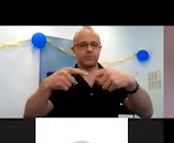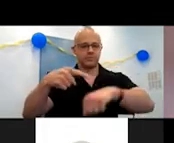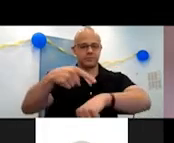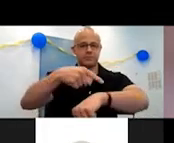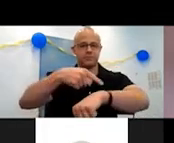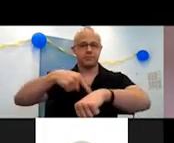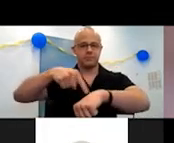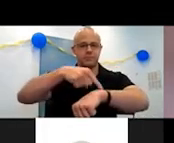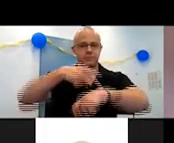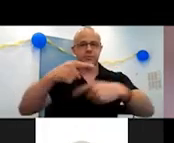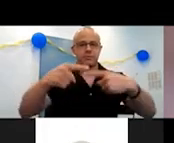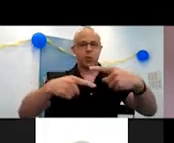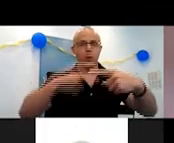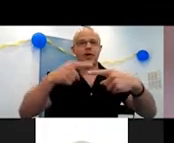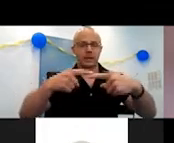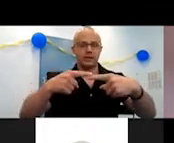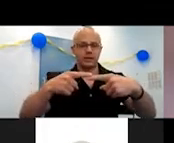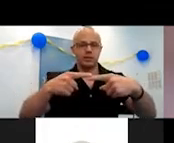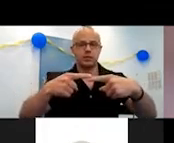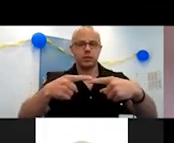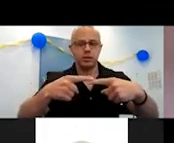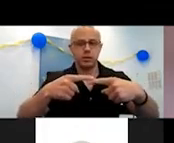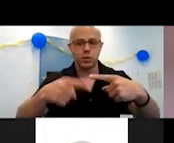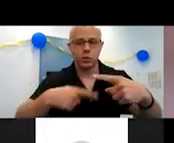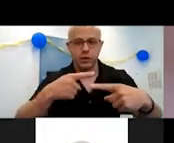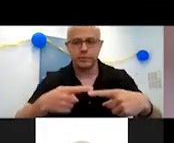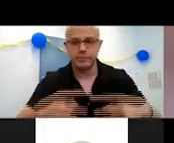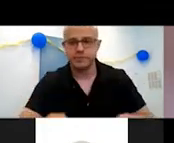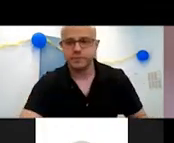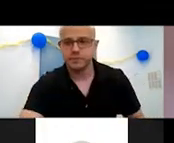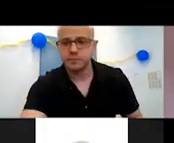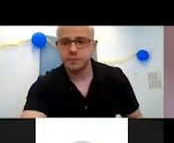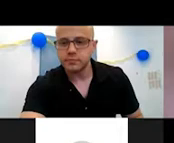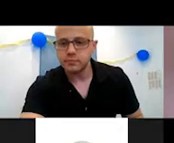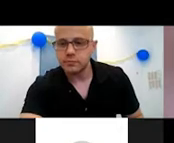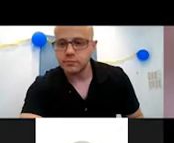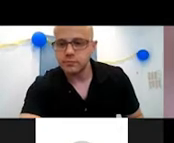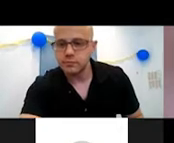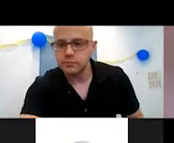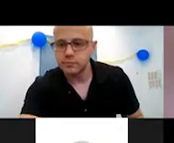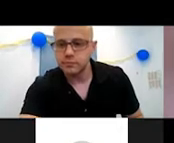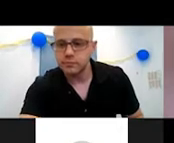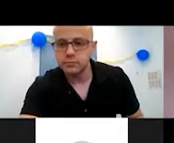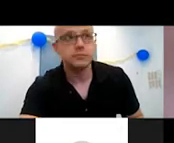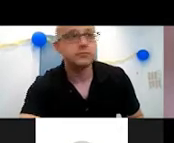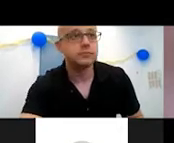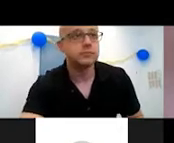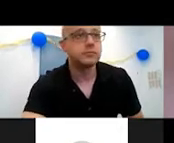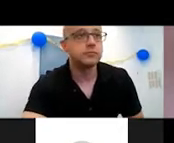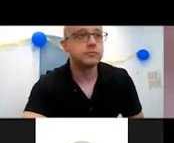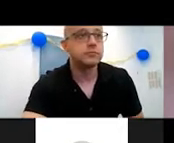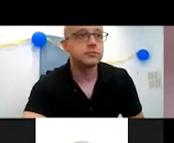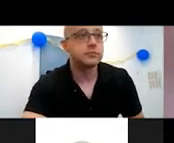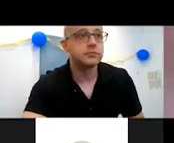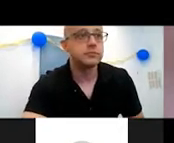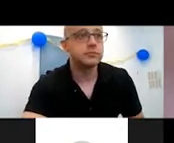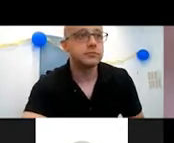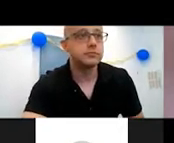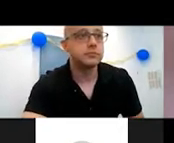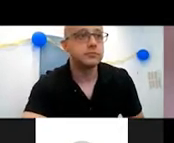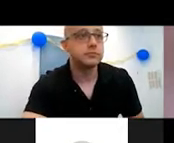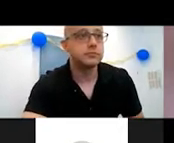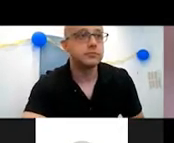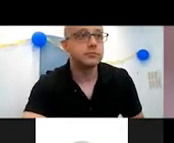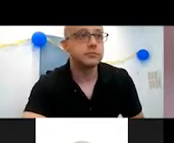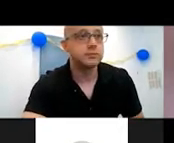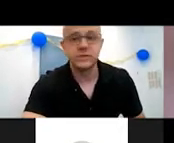And it's because we're talking about time, like the clock. So we move our finger around. Hey Ted, we have some things in the chat.